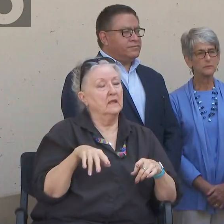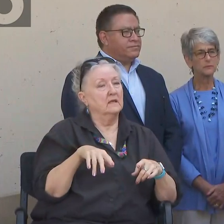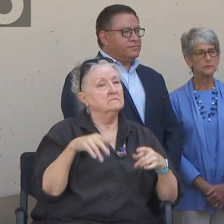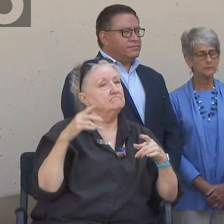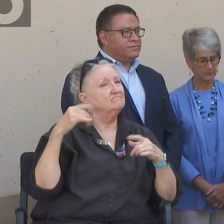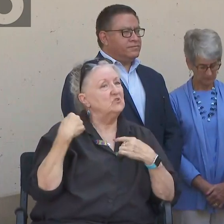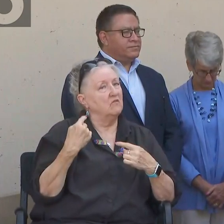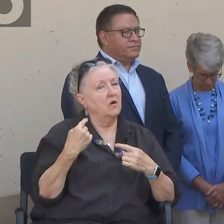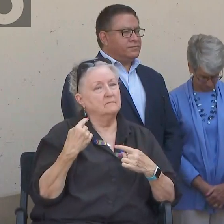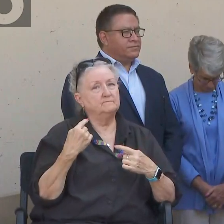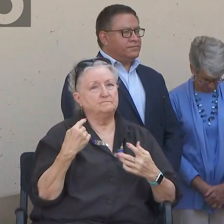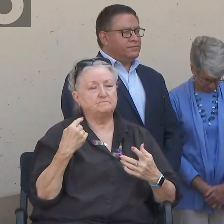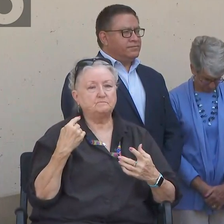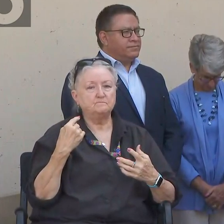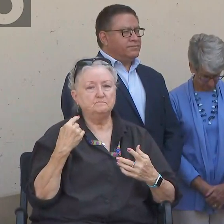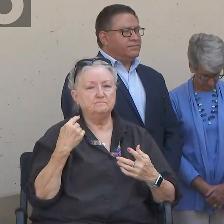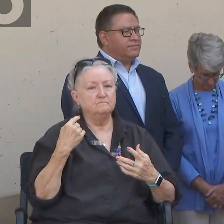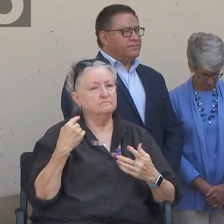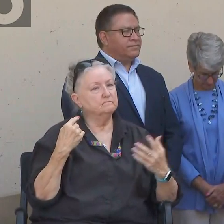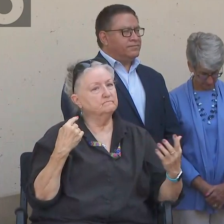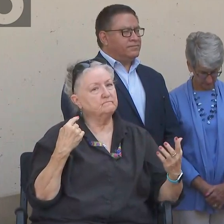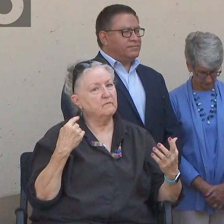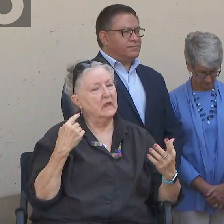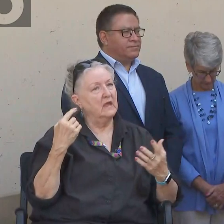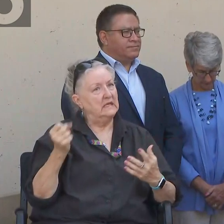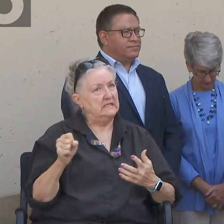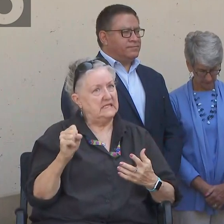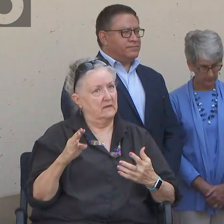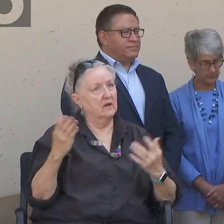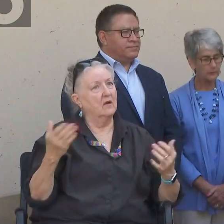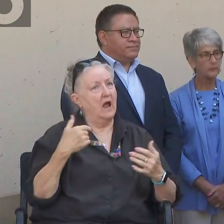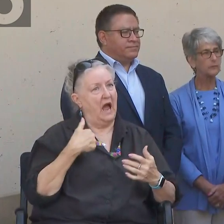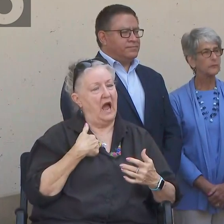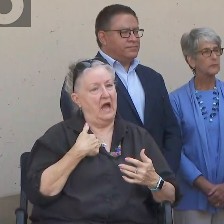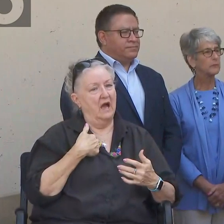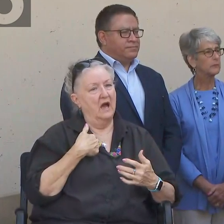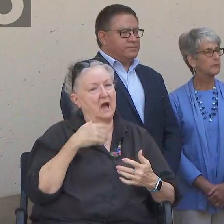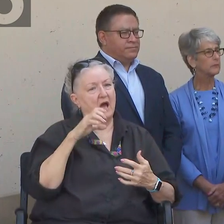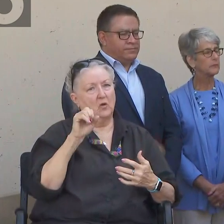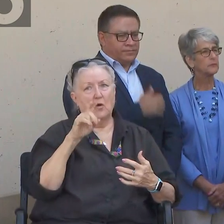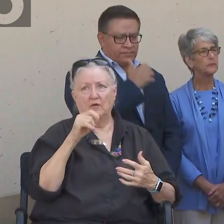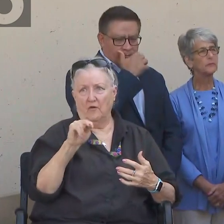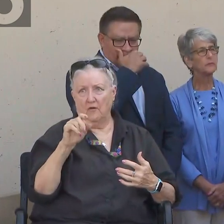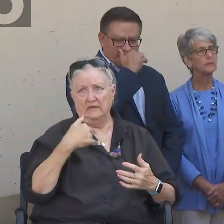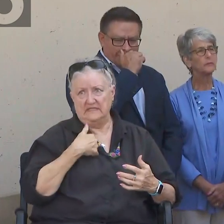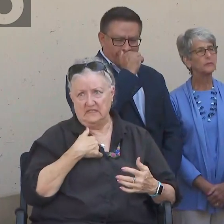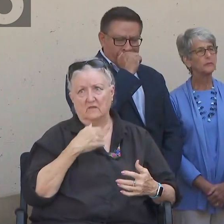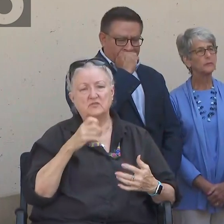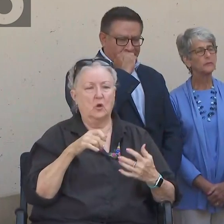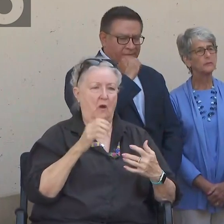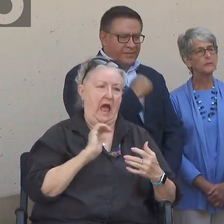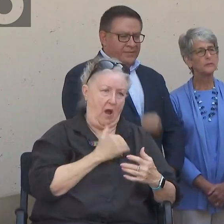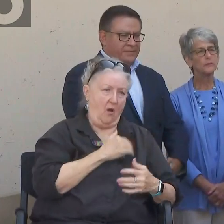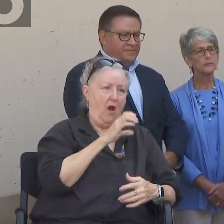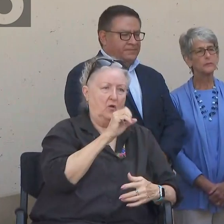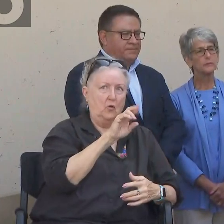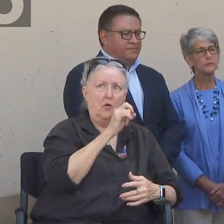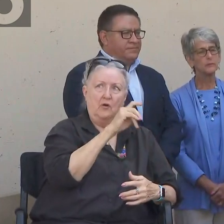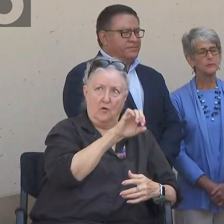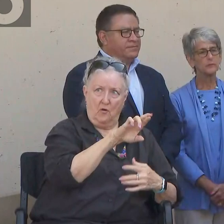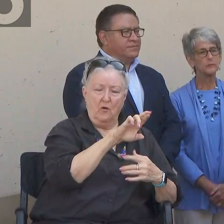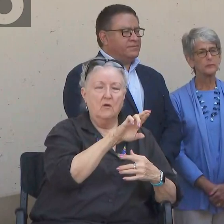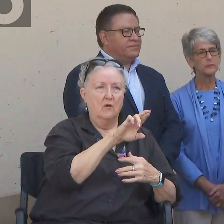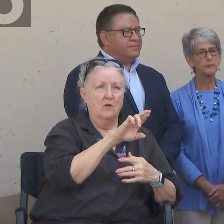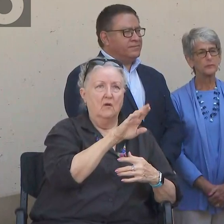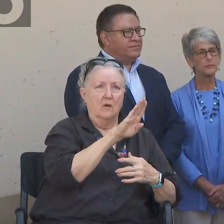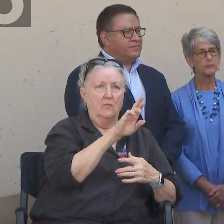So far, in Santa Barbara, I am the coroner as well as the sheriff, so our coroner's bureau has been involved